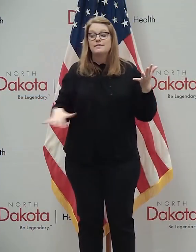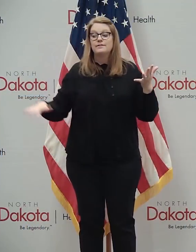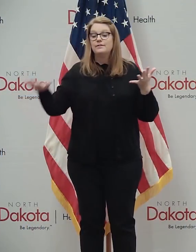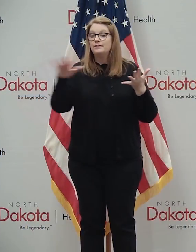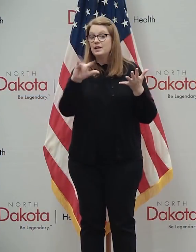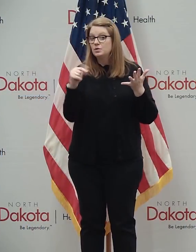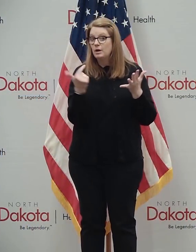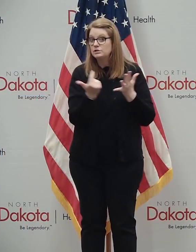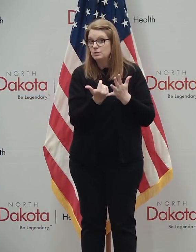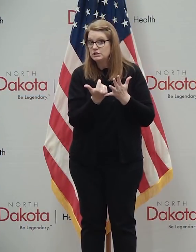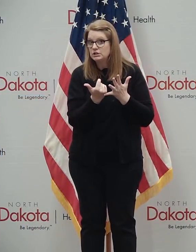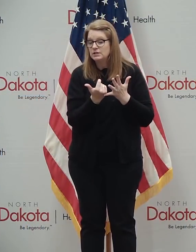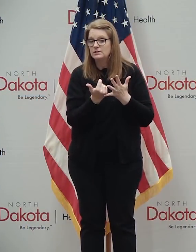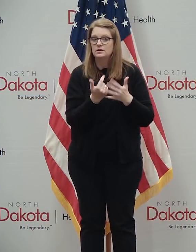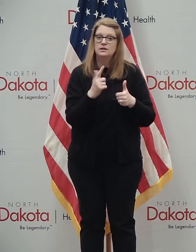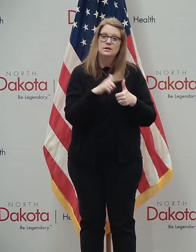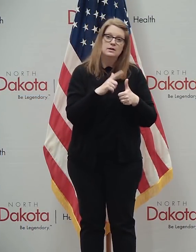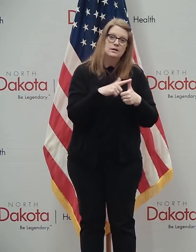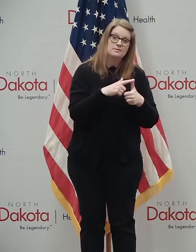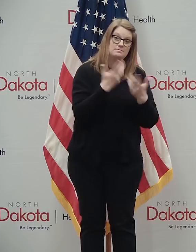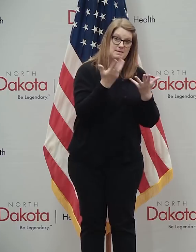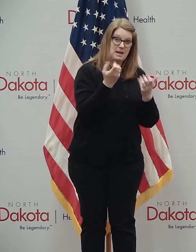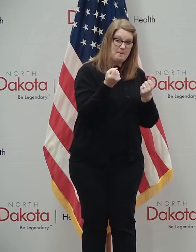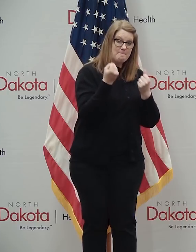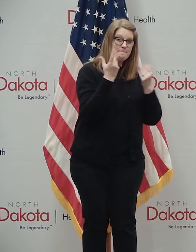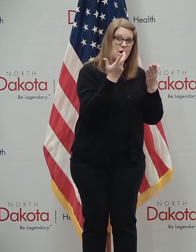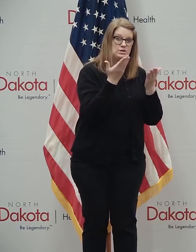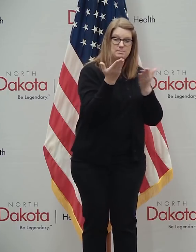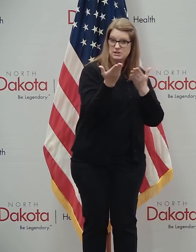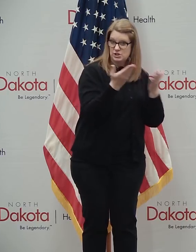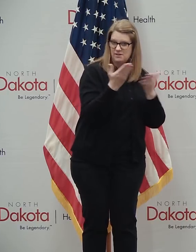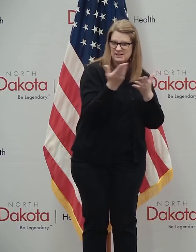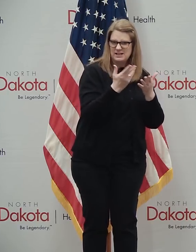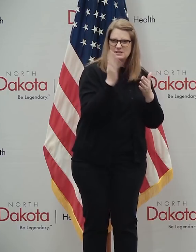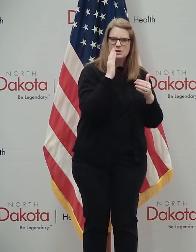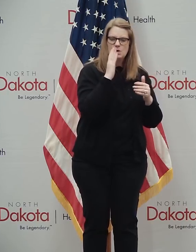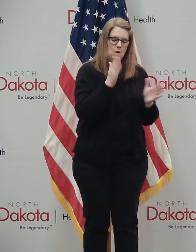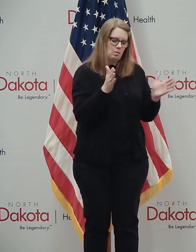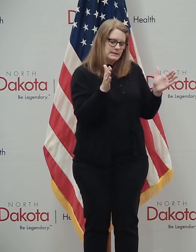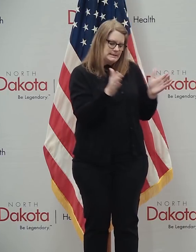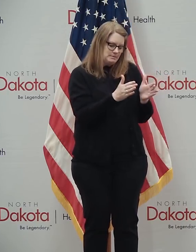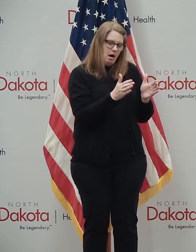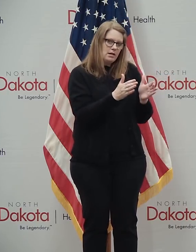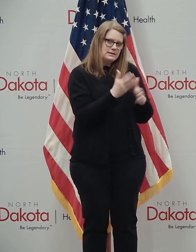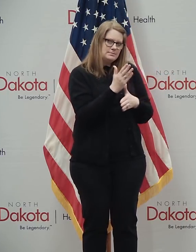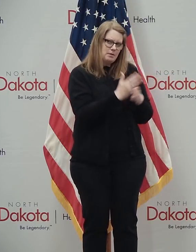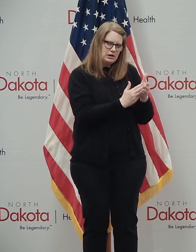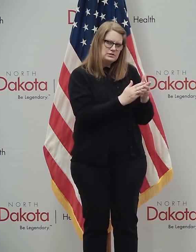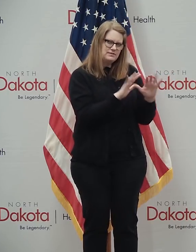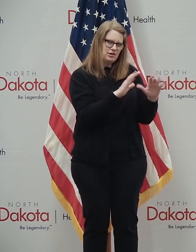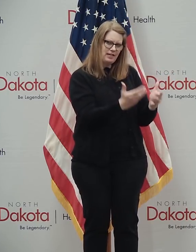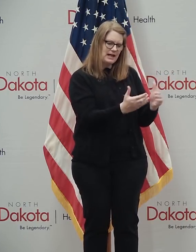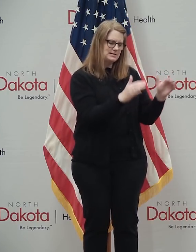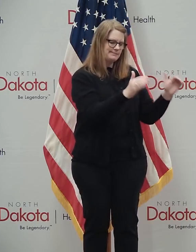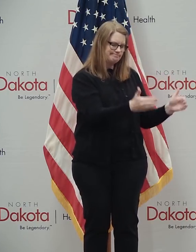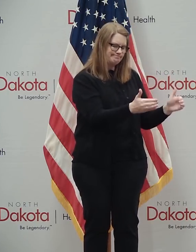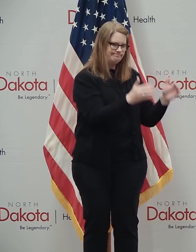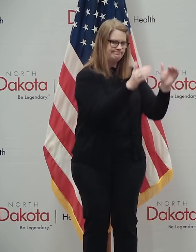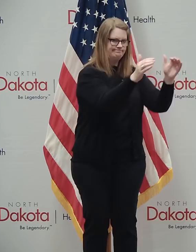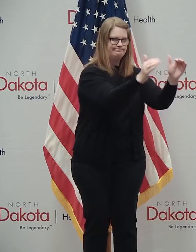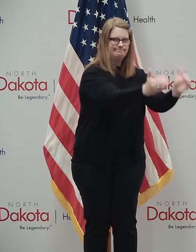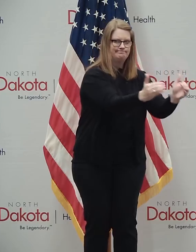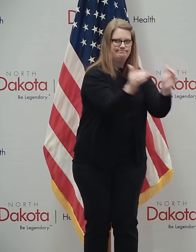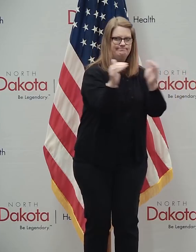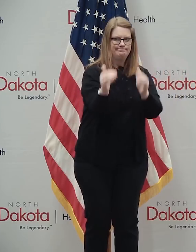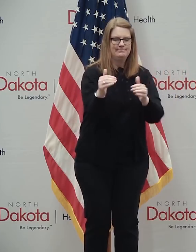graduation ceremonies, conducting multiple ceremonies with smaller portions of your graduating class, and finally, the highest